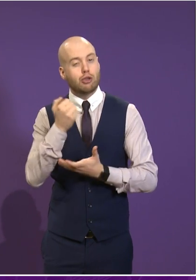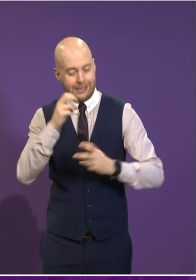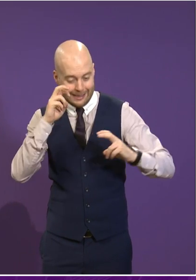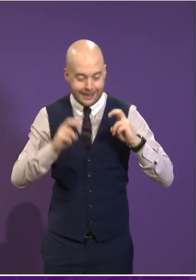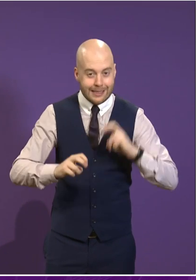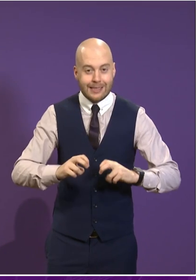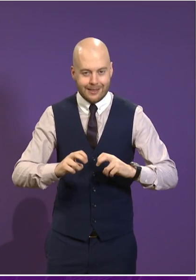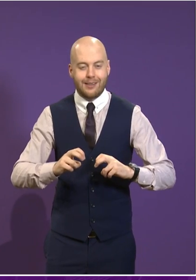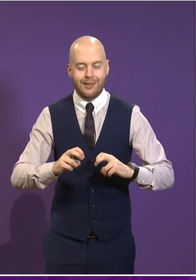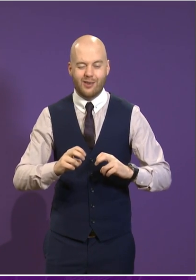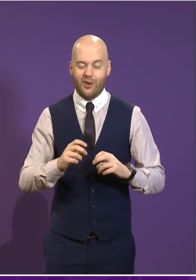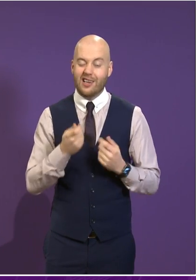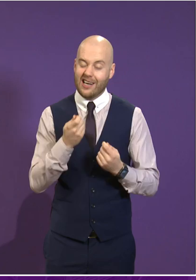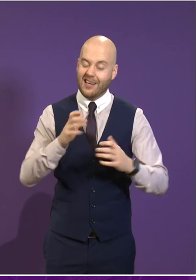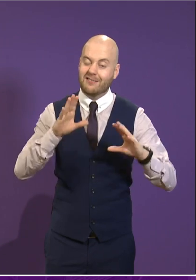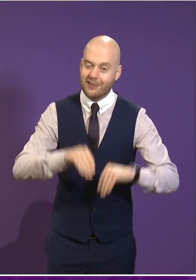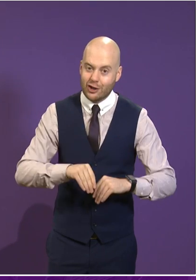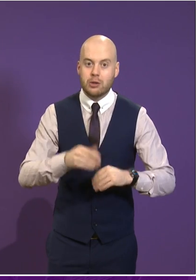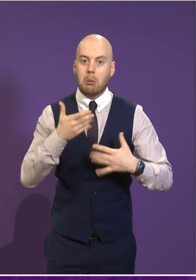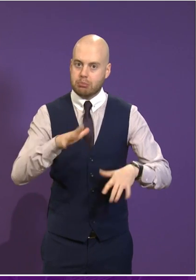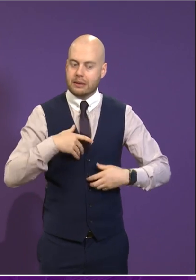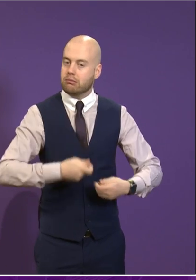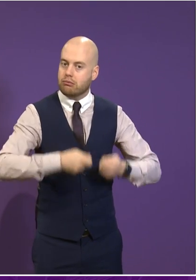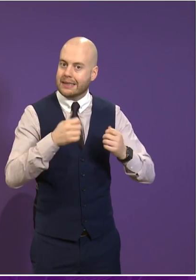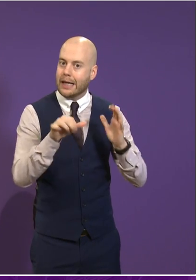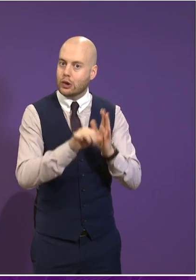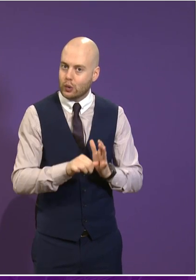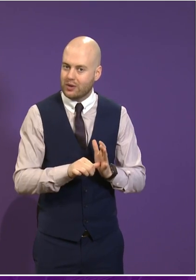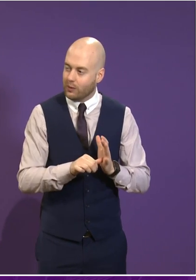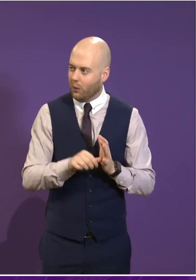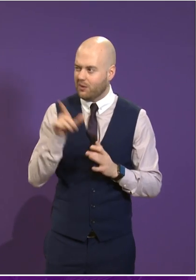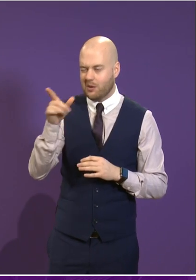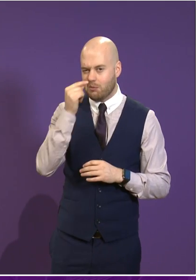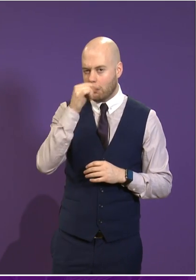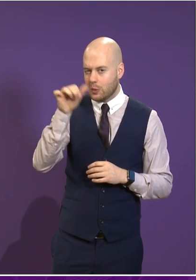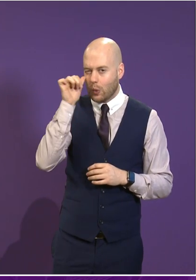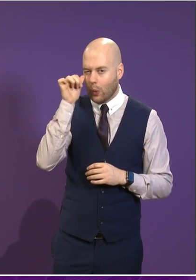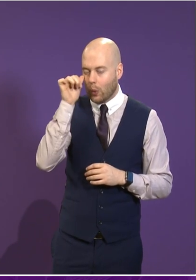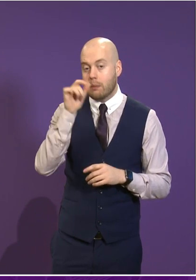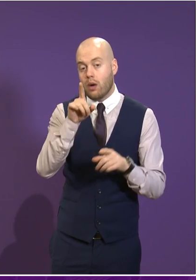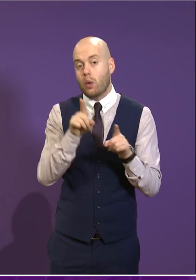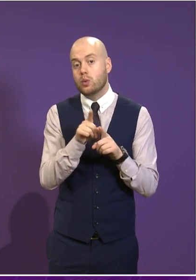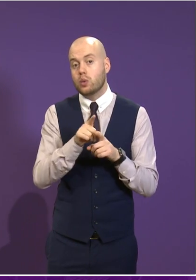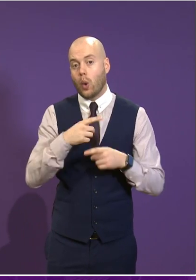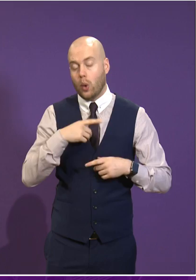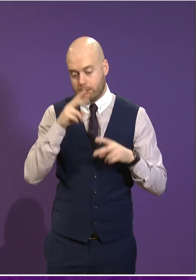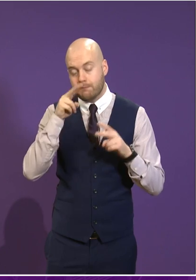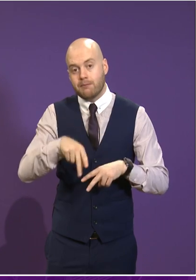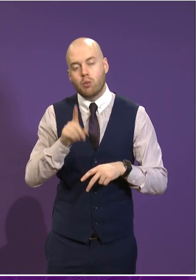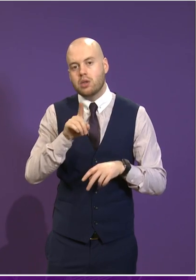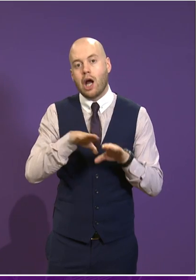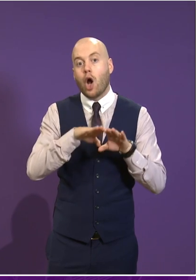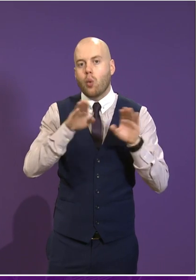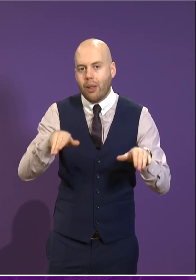where we've been going with this and the issues that we've been looking at. We've obviously been looking at the budget as inequalities, with